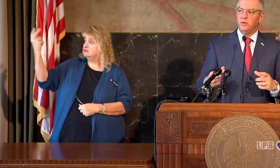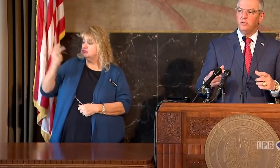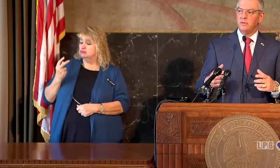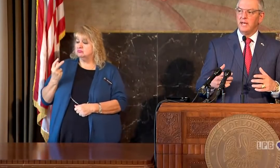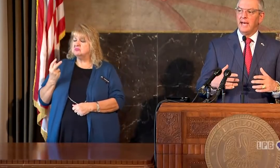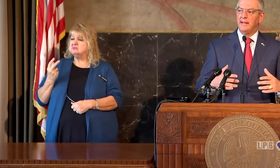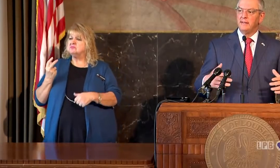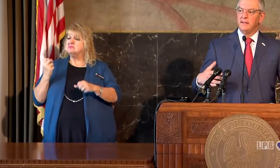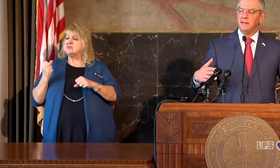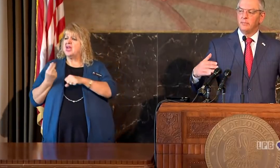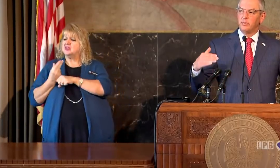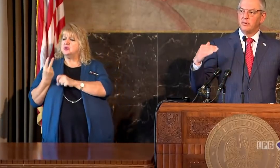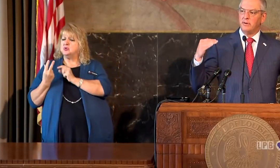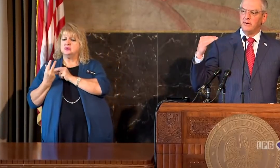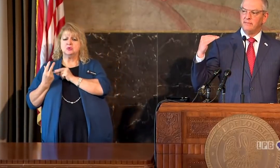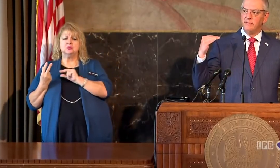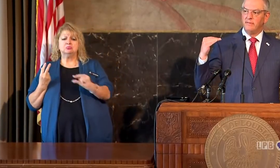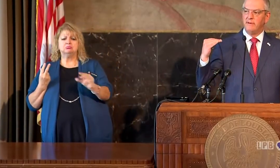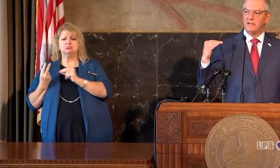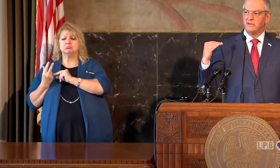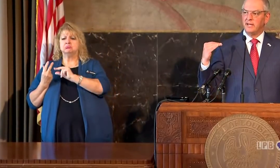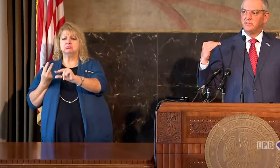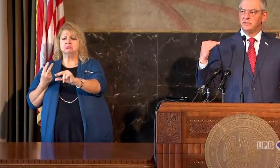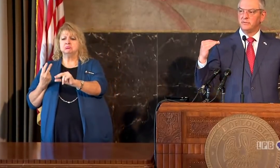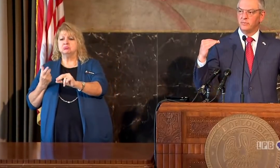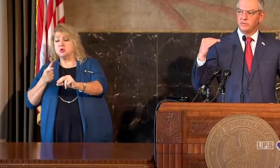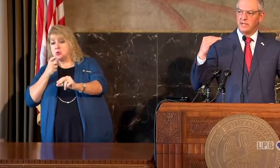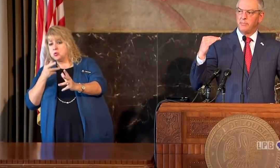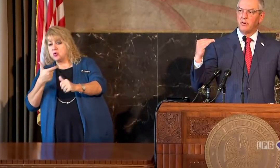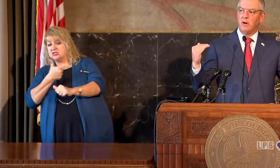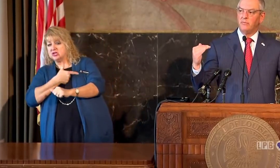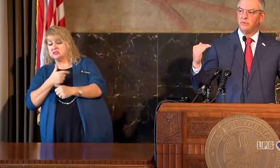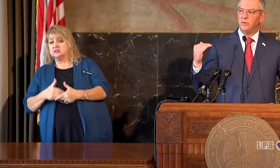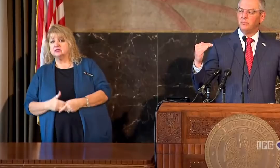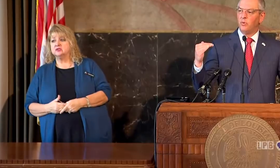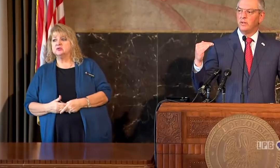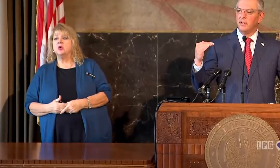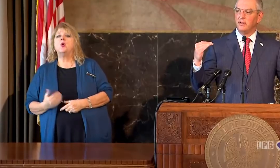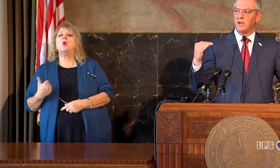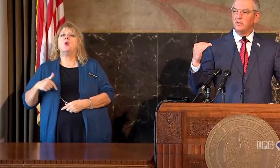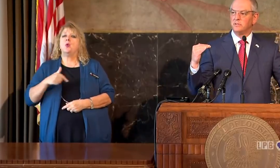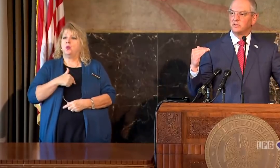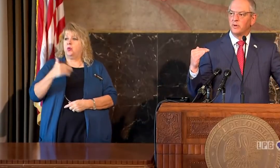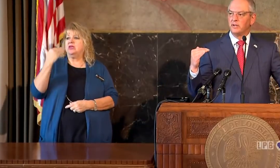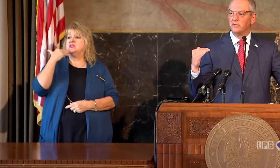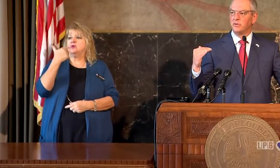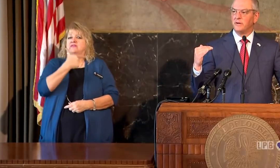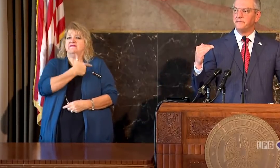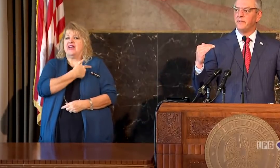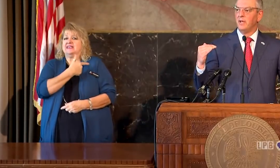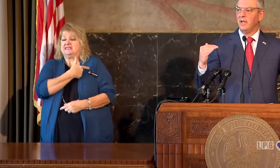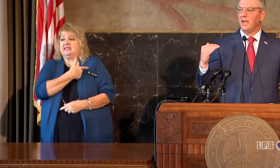We knew that the number of vaccinations was tapering off to a point that caused us